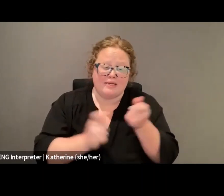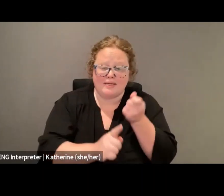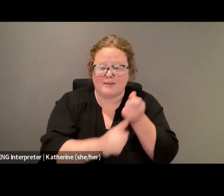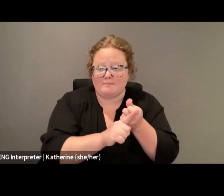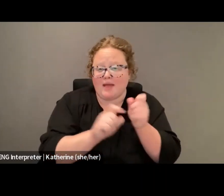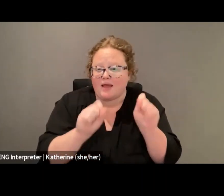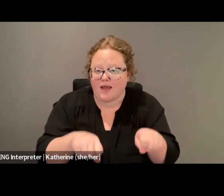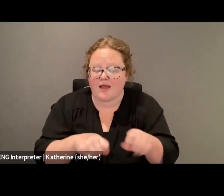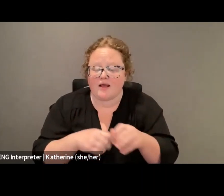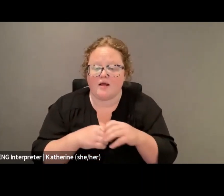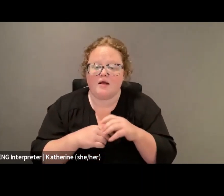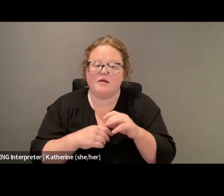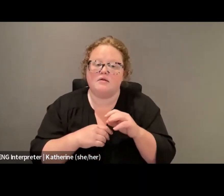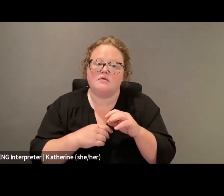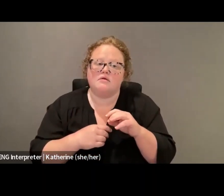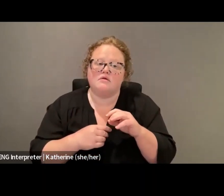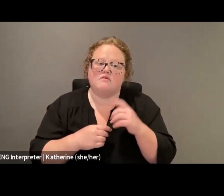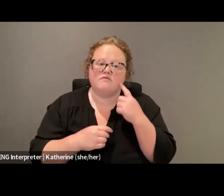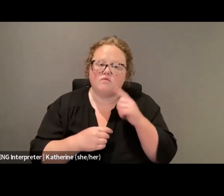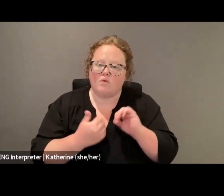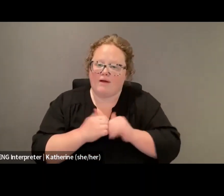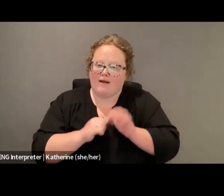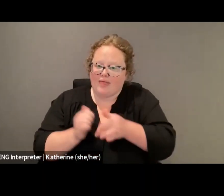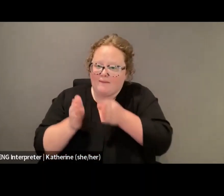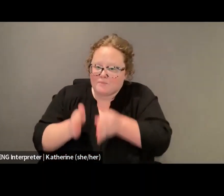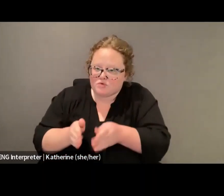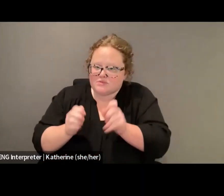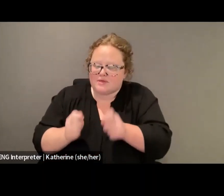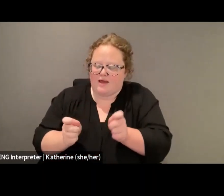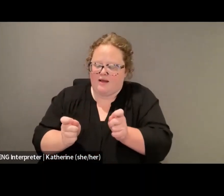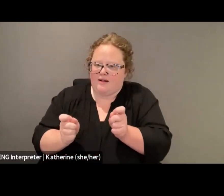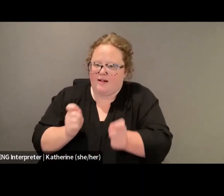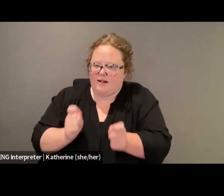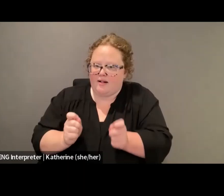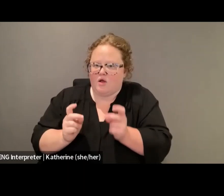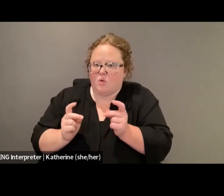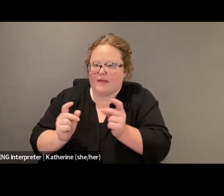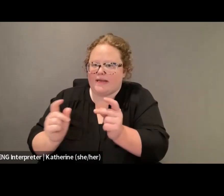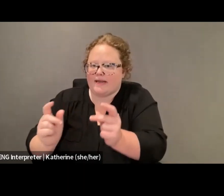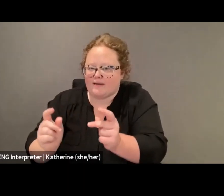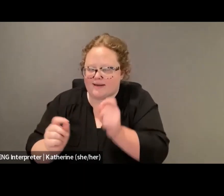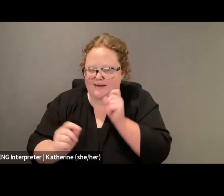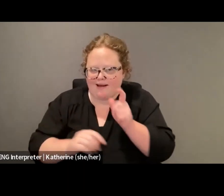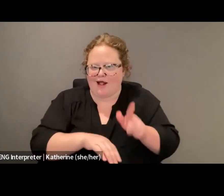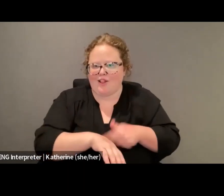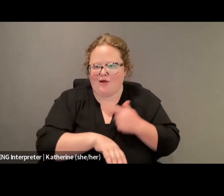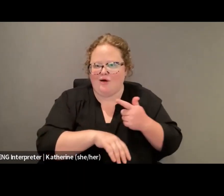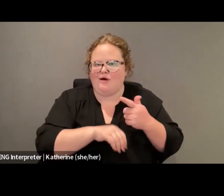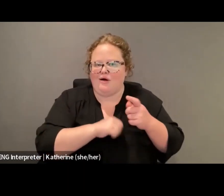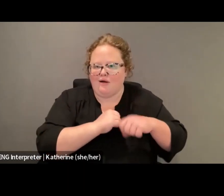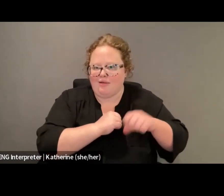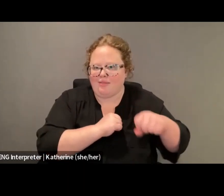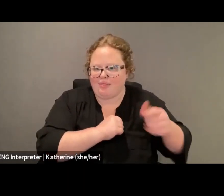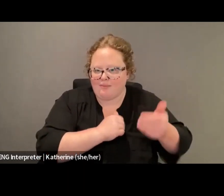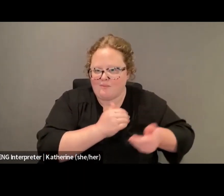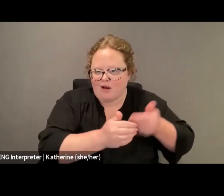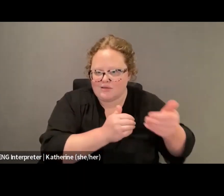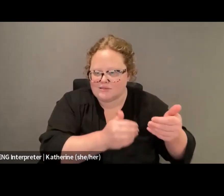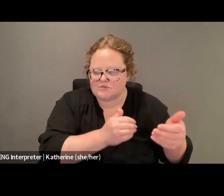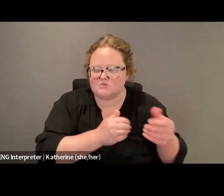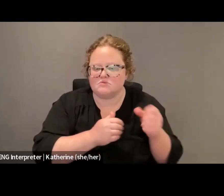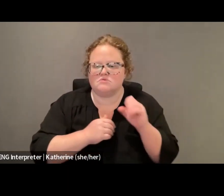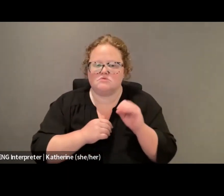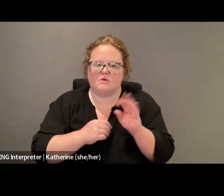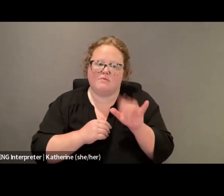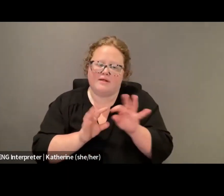able to make changes to the waiver flexibly and rapidly for participants. So it's something to look at